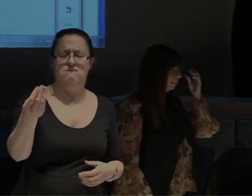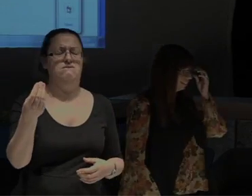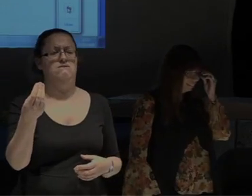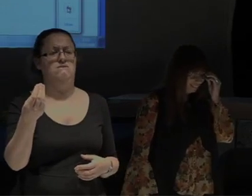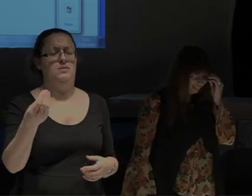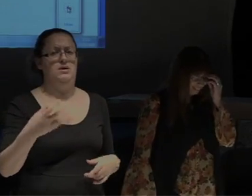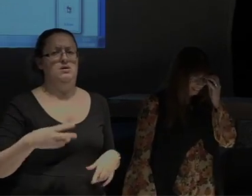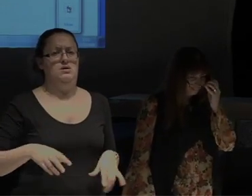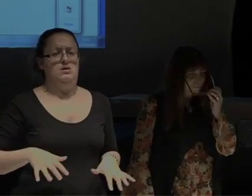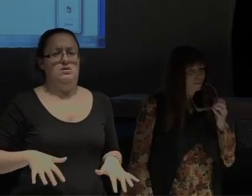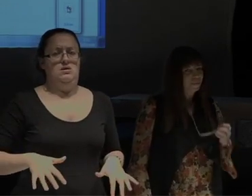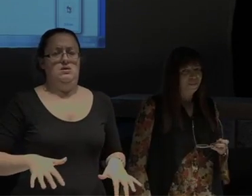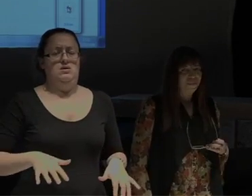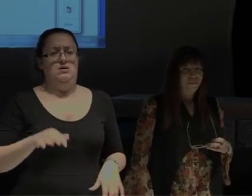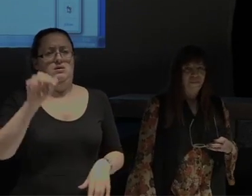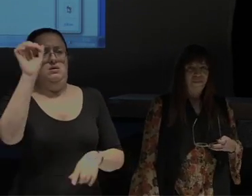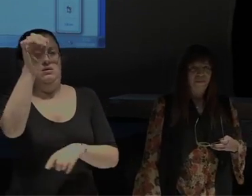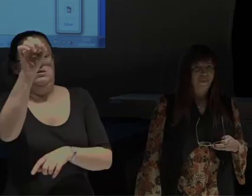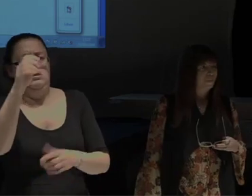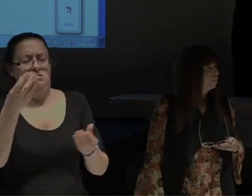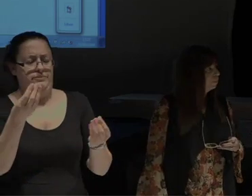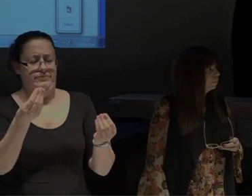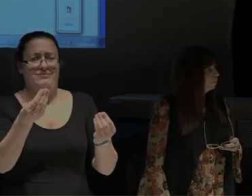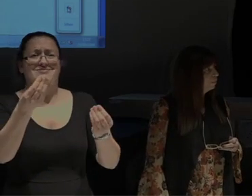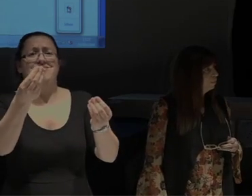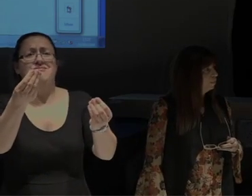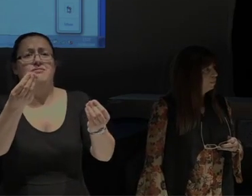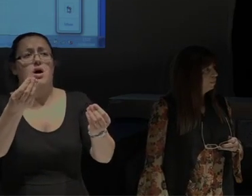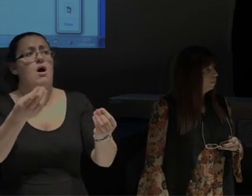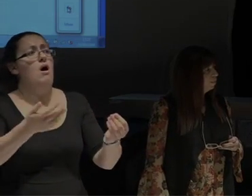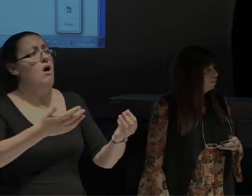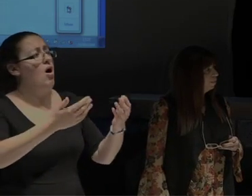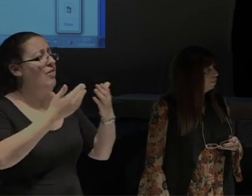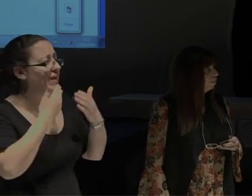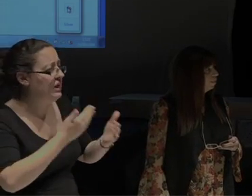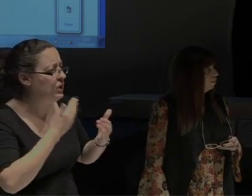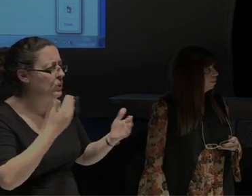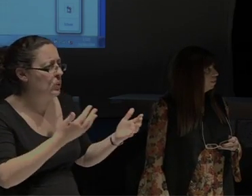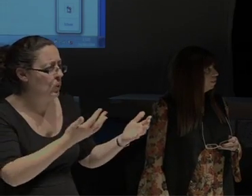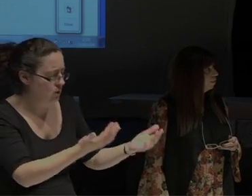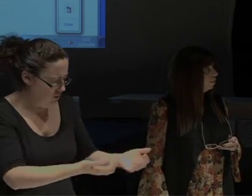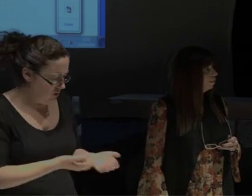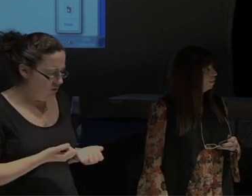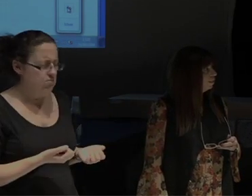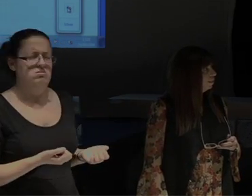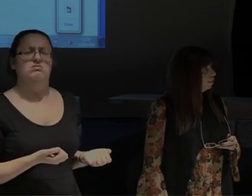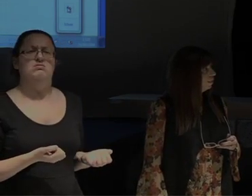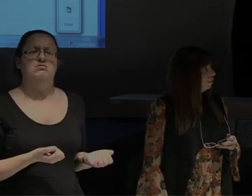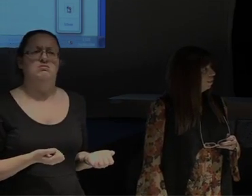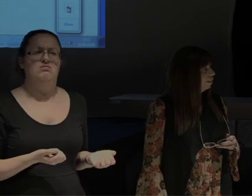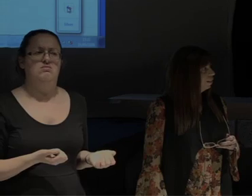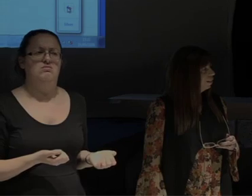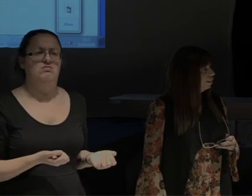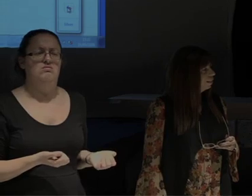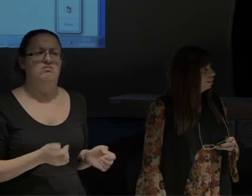I was shaking, but I went, knocked the door and gave it to him, and he looked at the pieces, oh, thank you, and he took the pieces and he brought them in. When I was